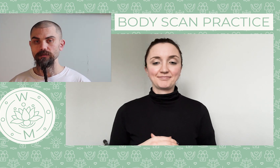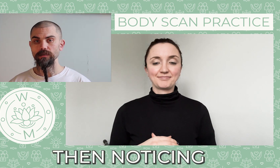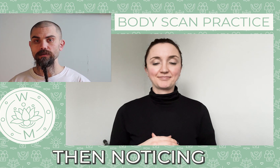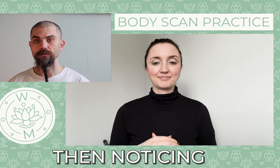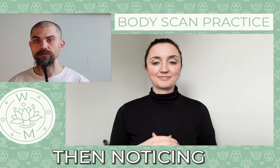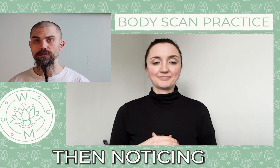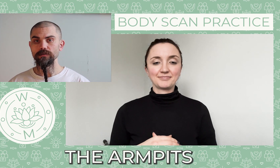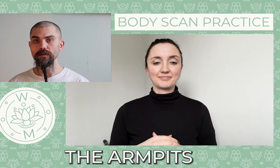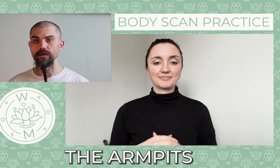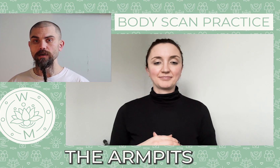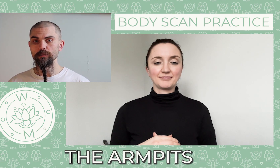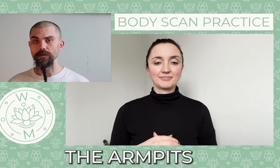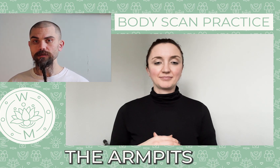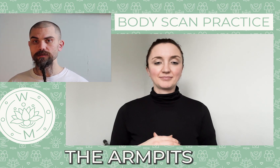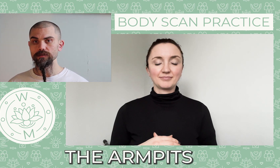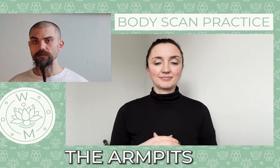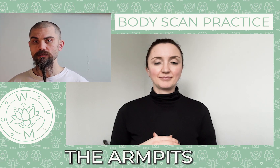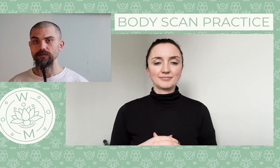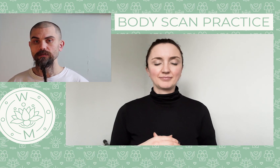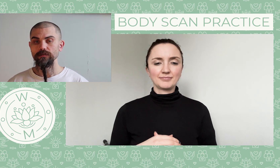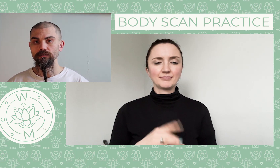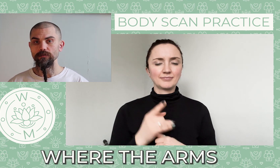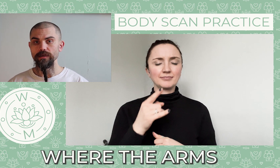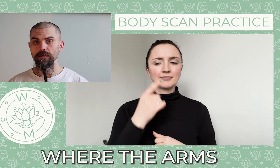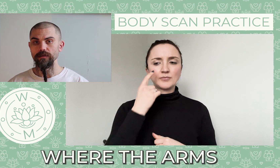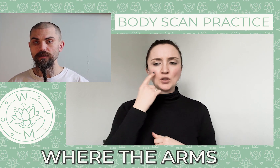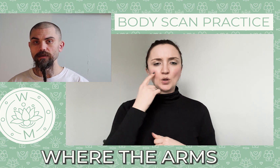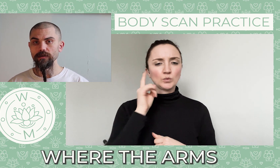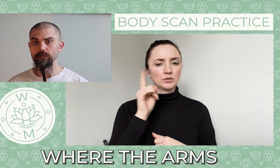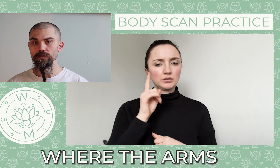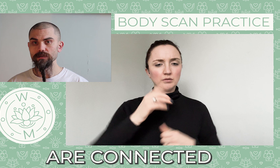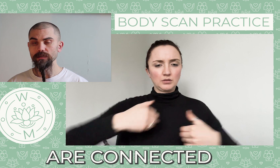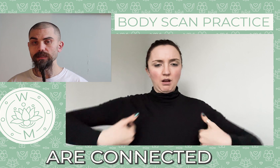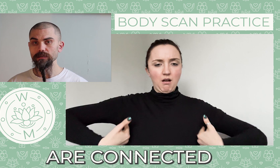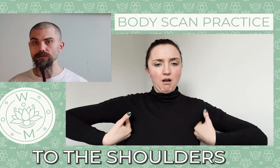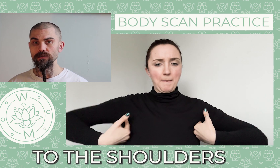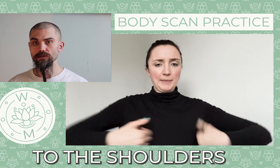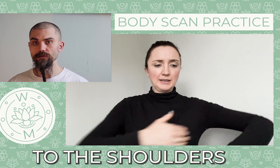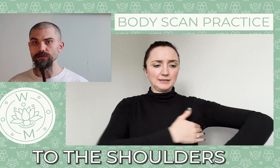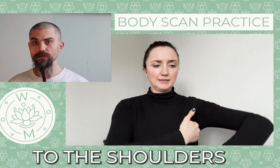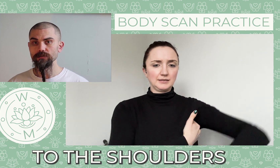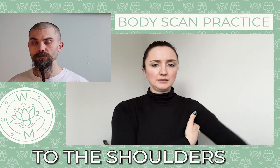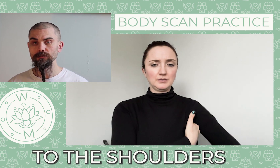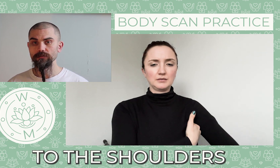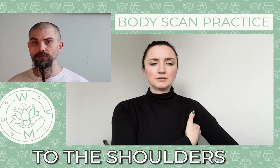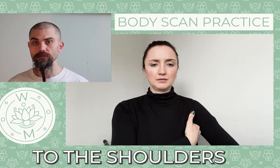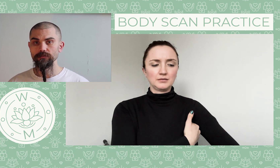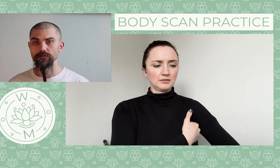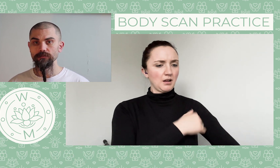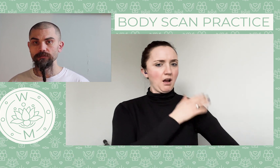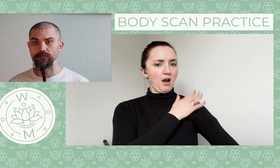And noticing the armpits, where the arms are connected to the shoulders.